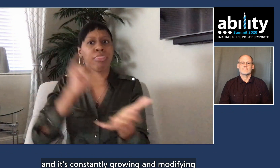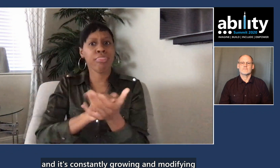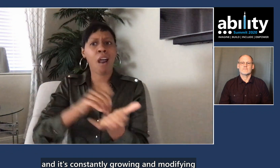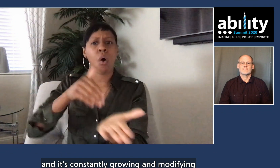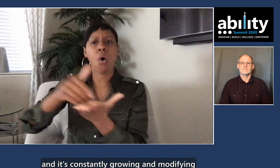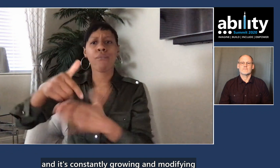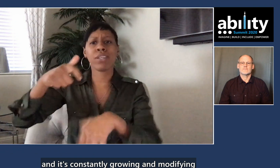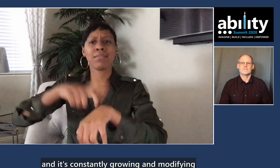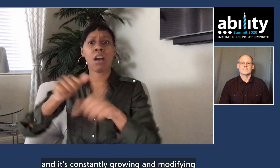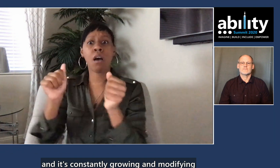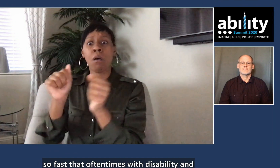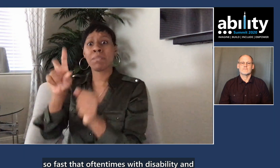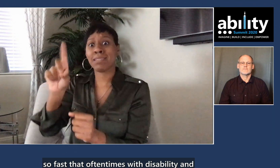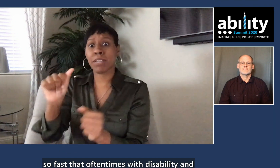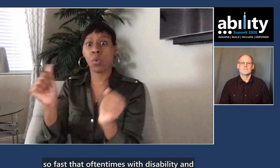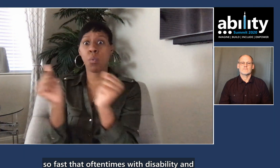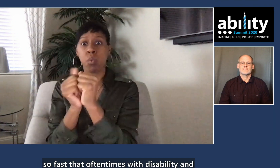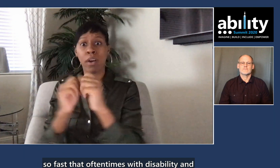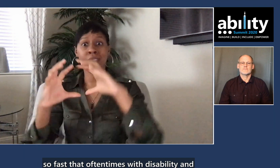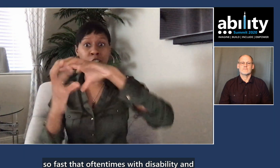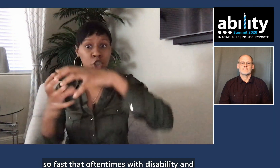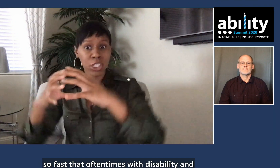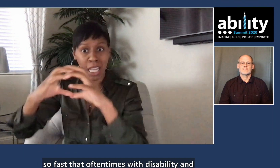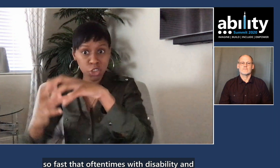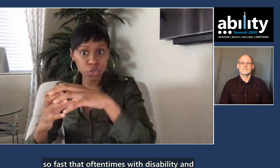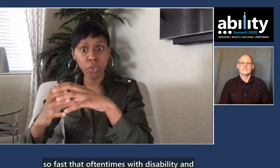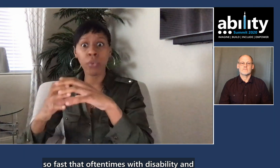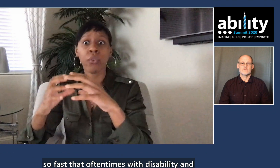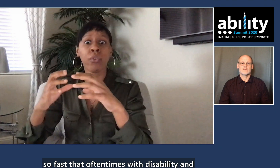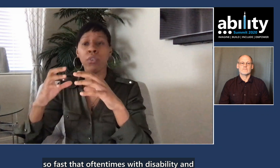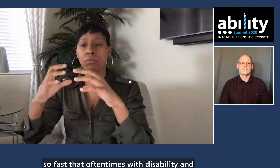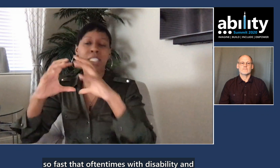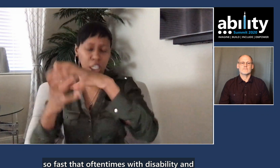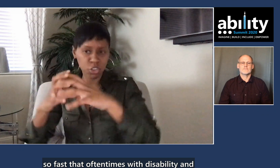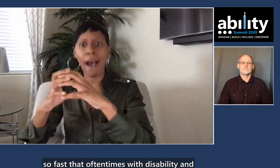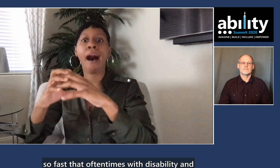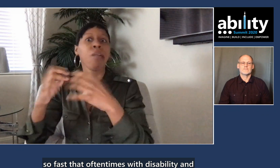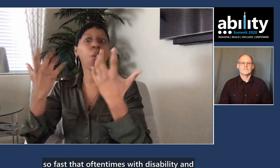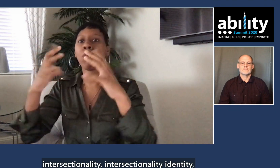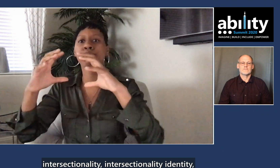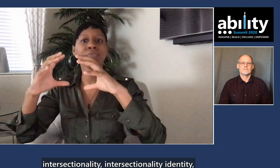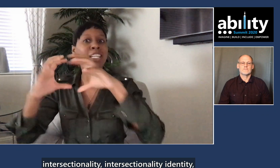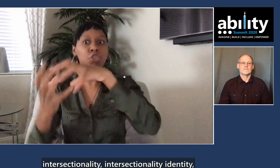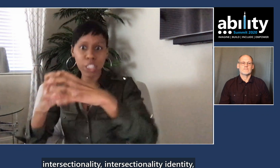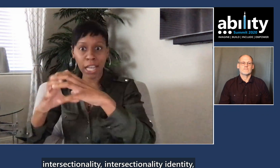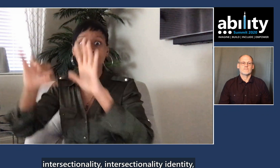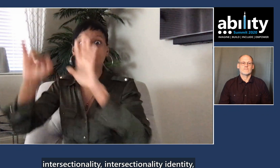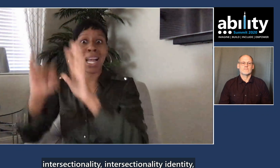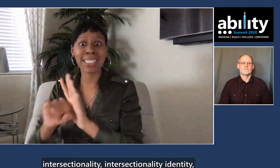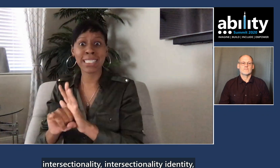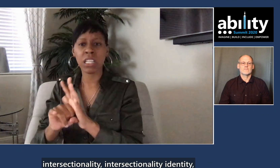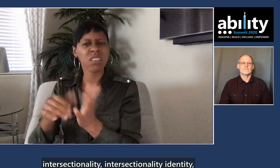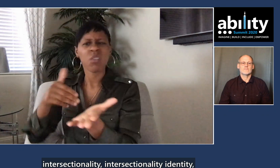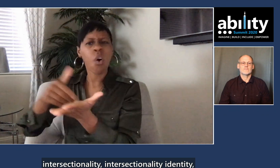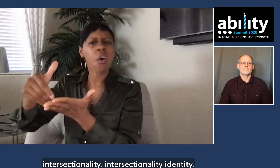and modifying so fast that oftentimes with disability and intersectionality